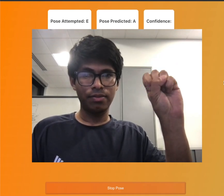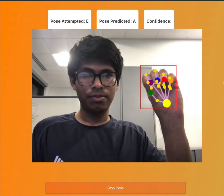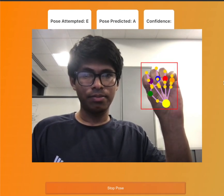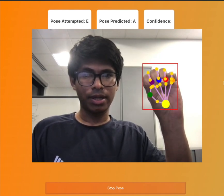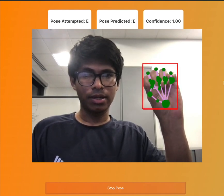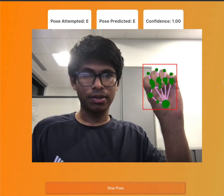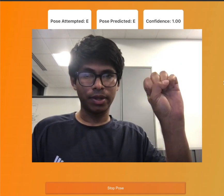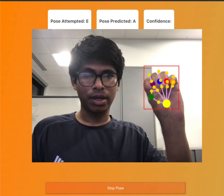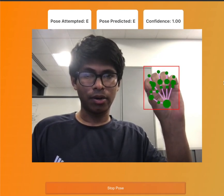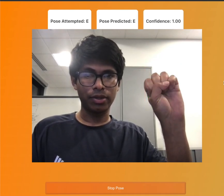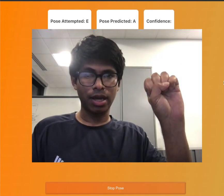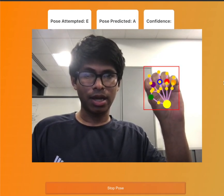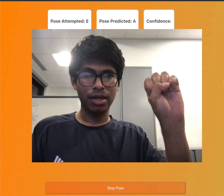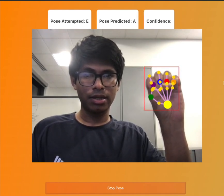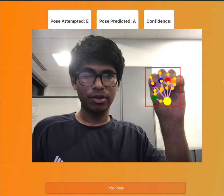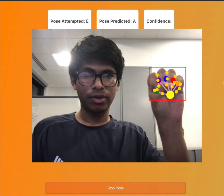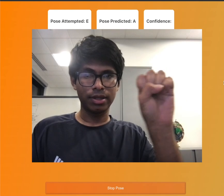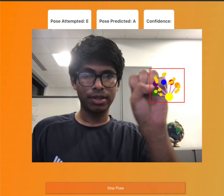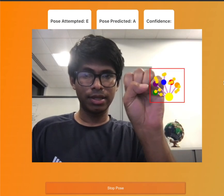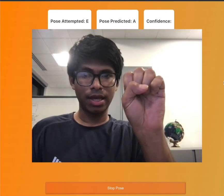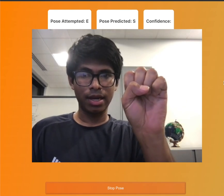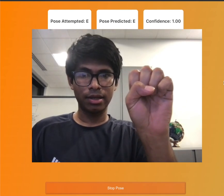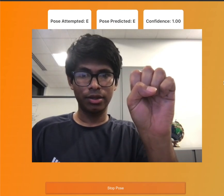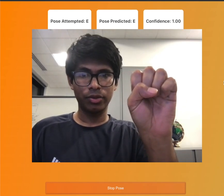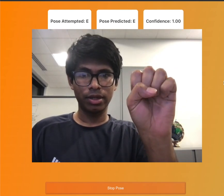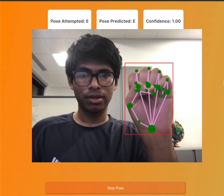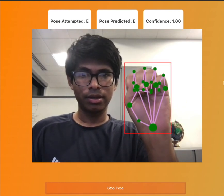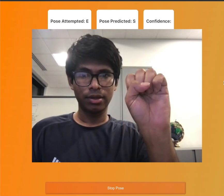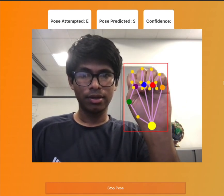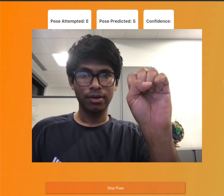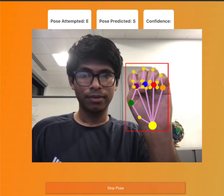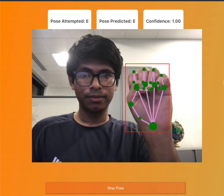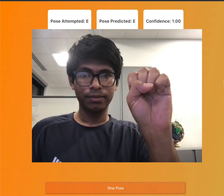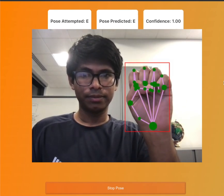I make this finger outside, you can see that it will